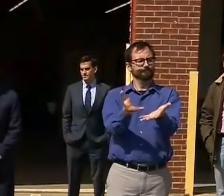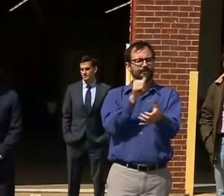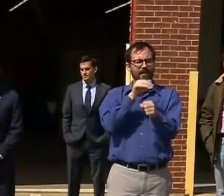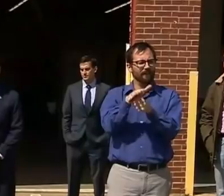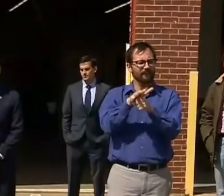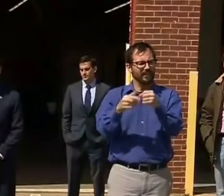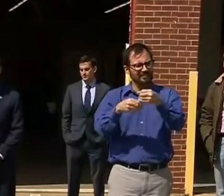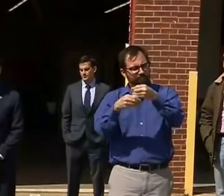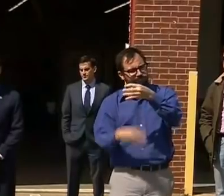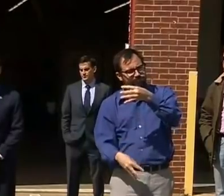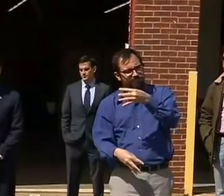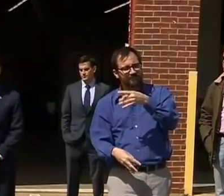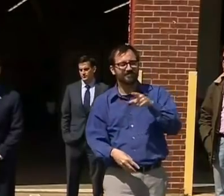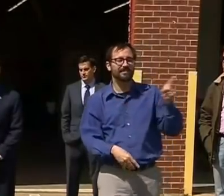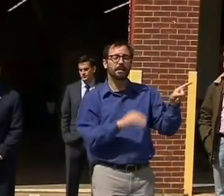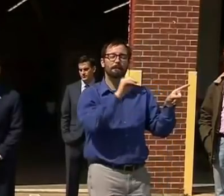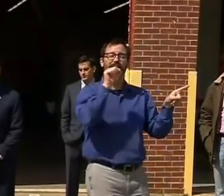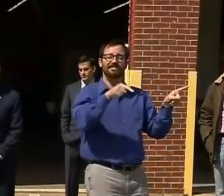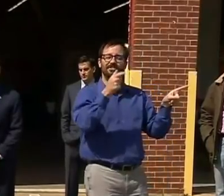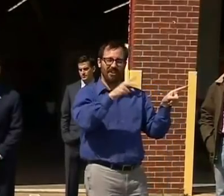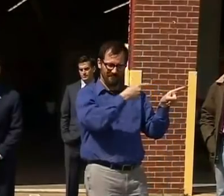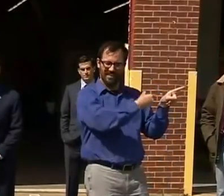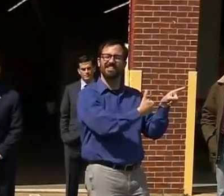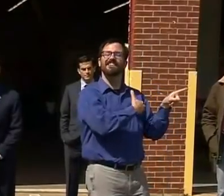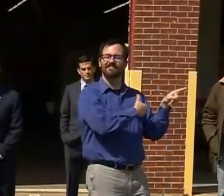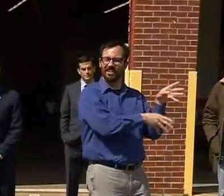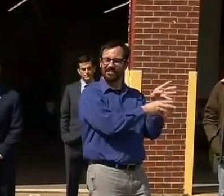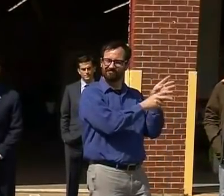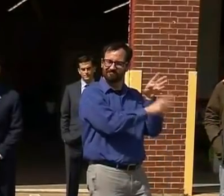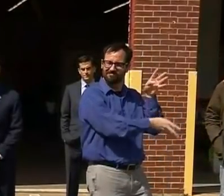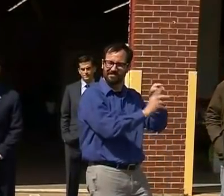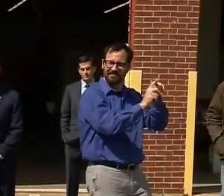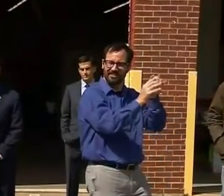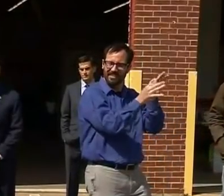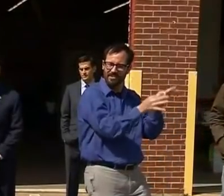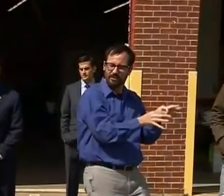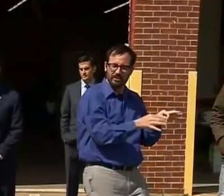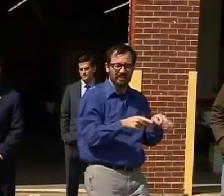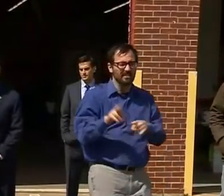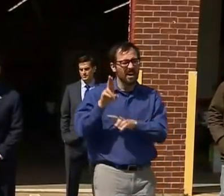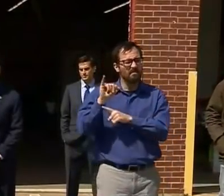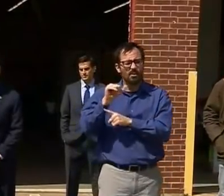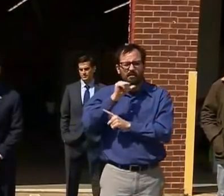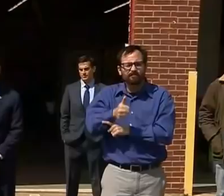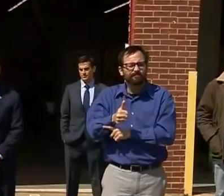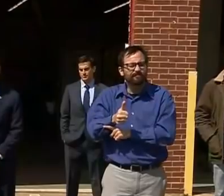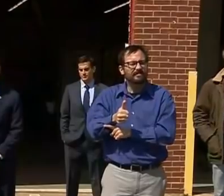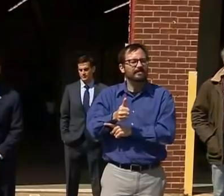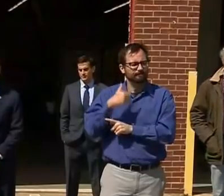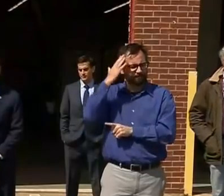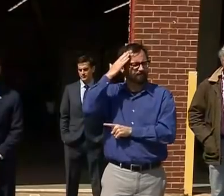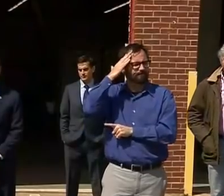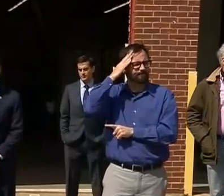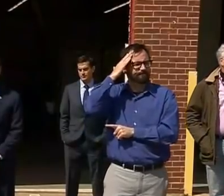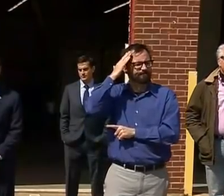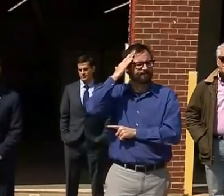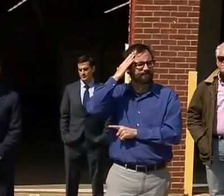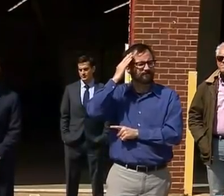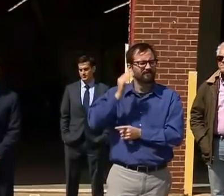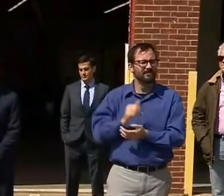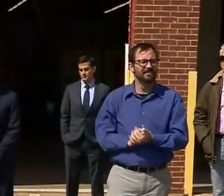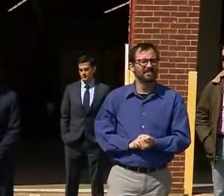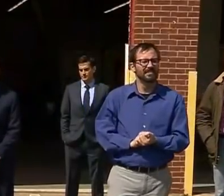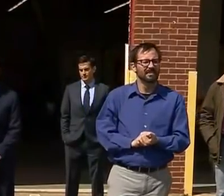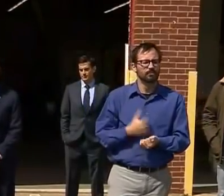Assistance created multilingual guides to the application process to help meet this need, but we've been pursuing a better solution,